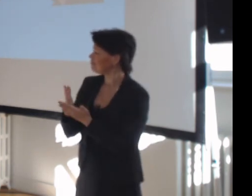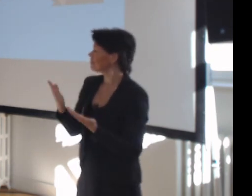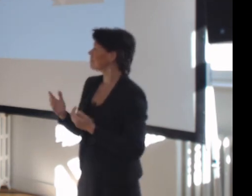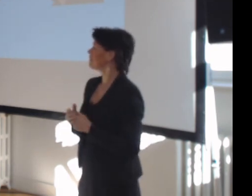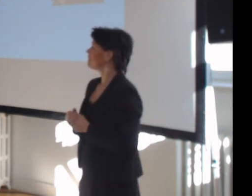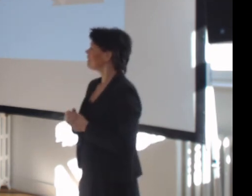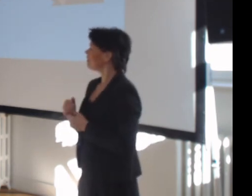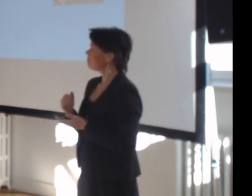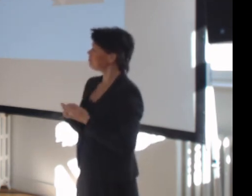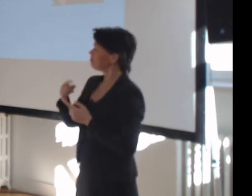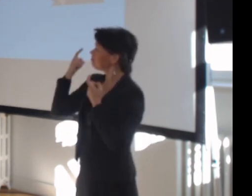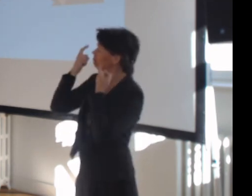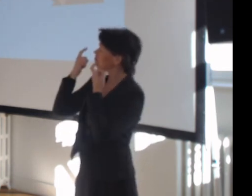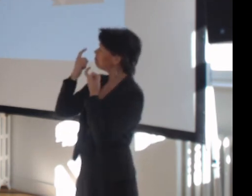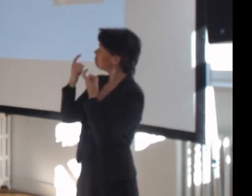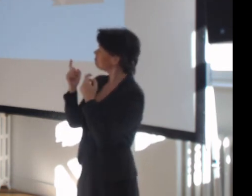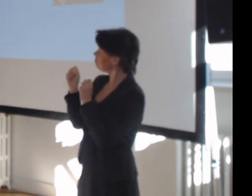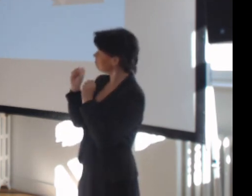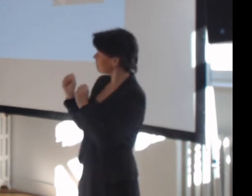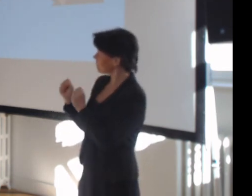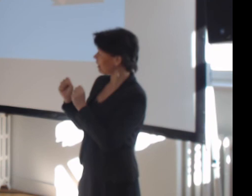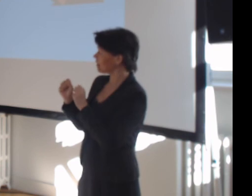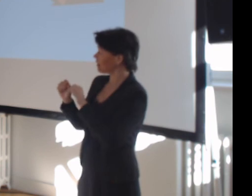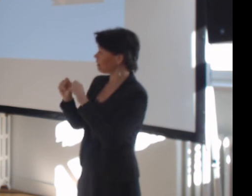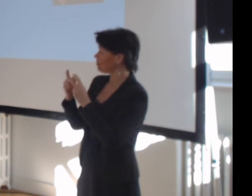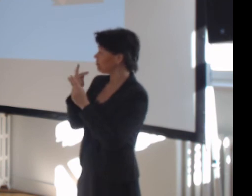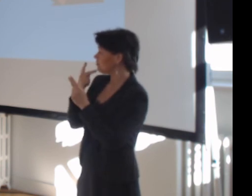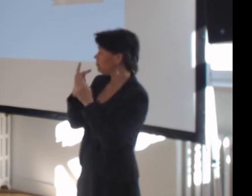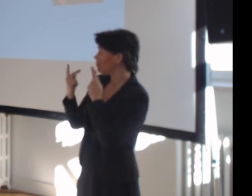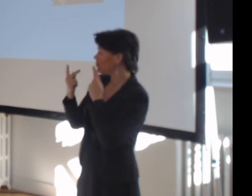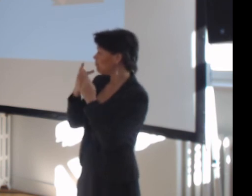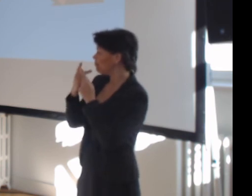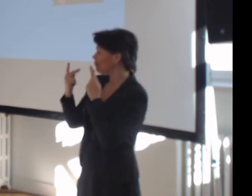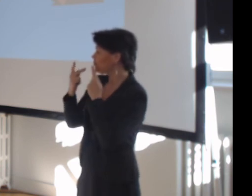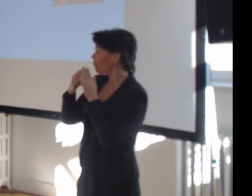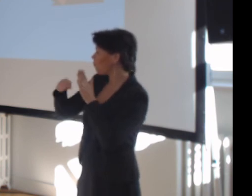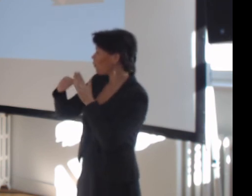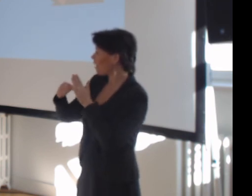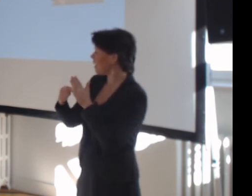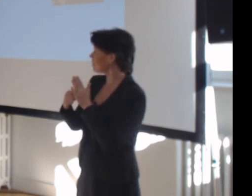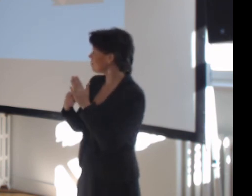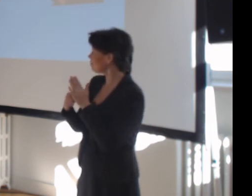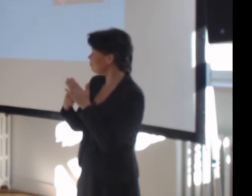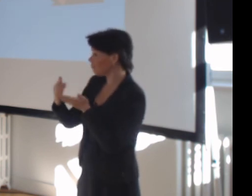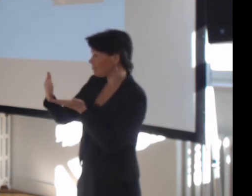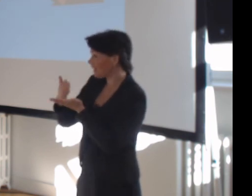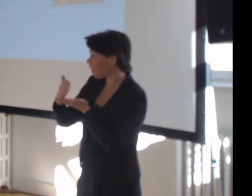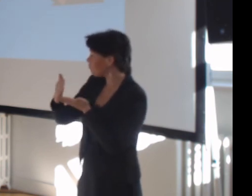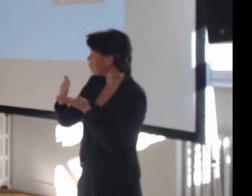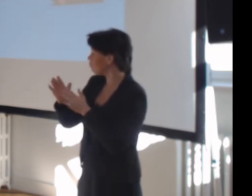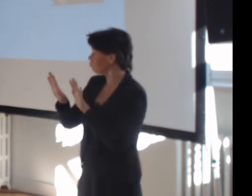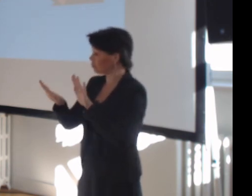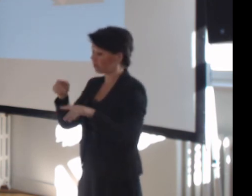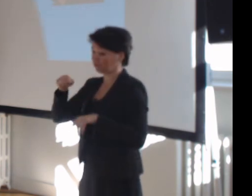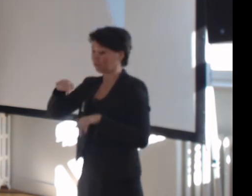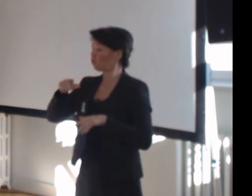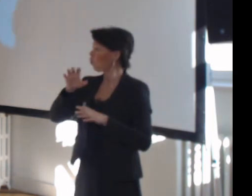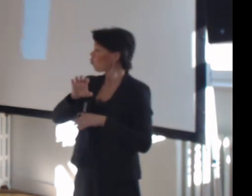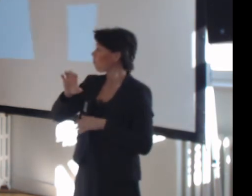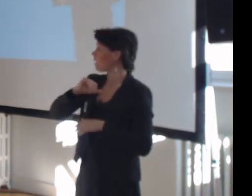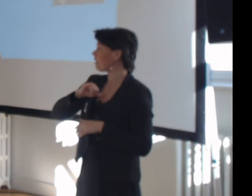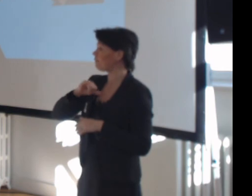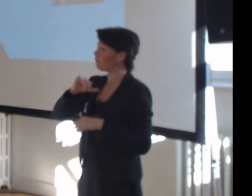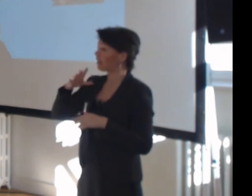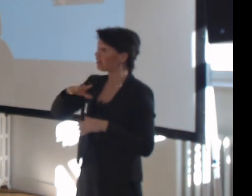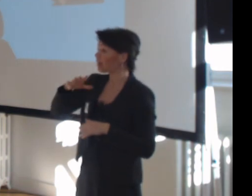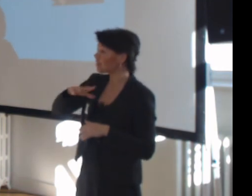it's possible to share the prototypes with interested parties in Europe, for instance, to have a look at it,